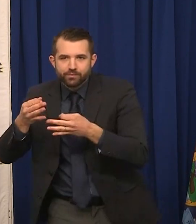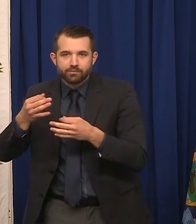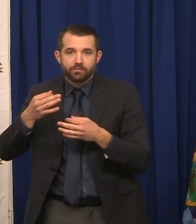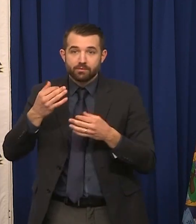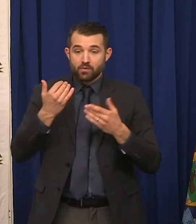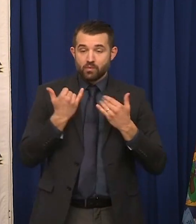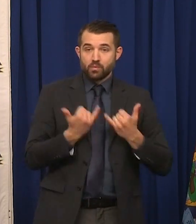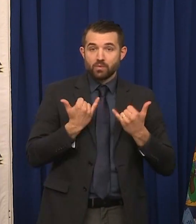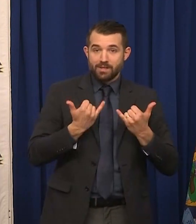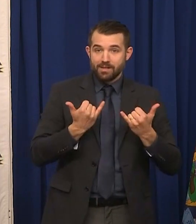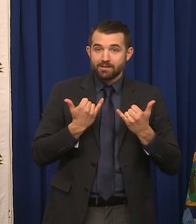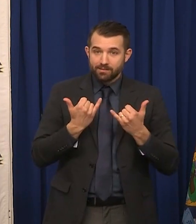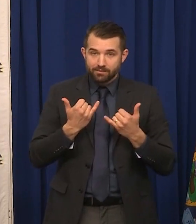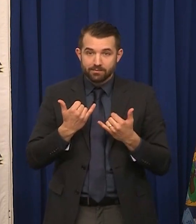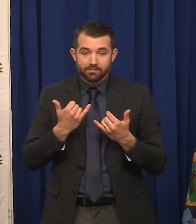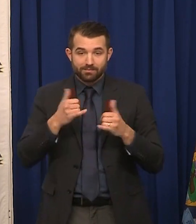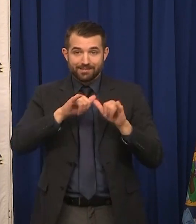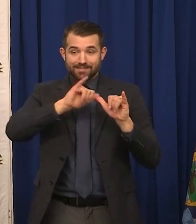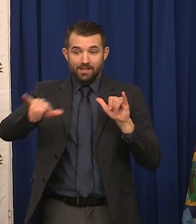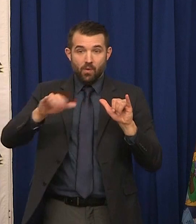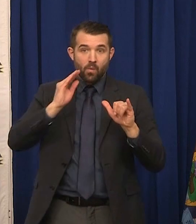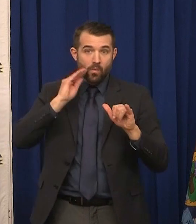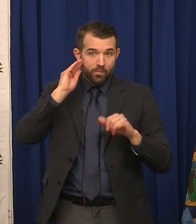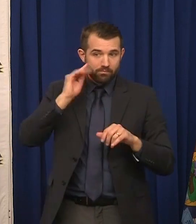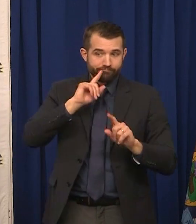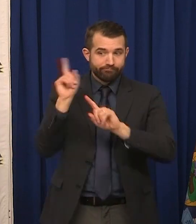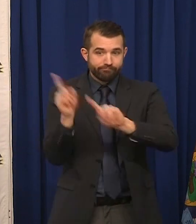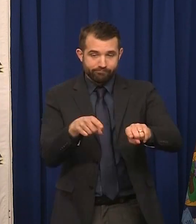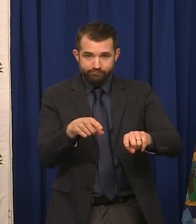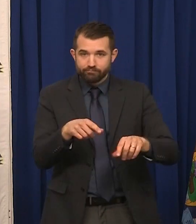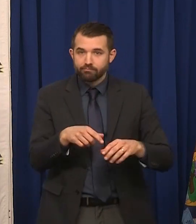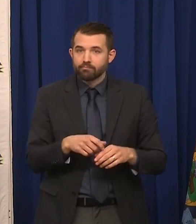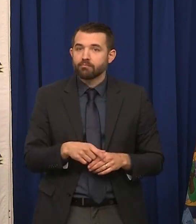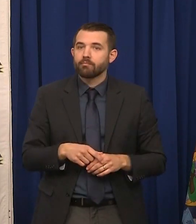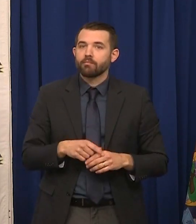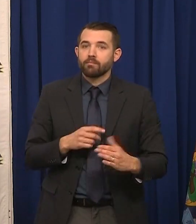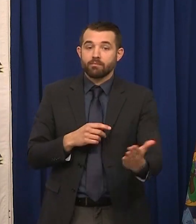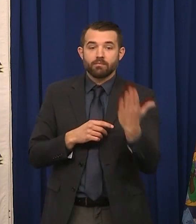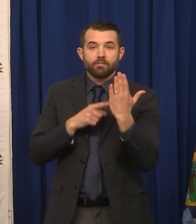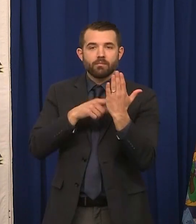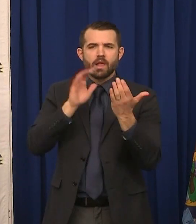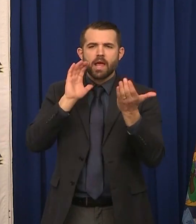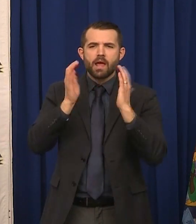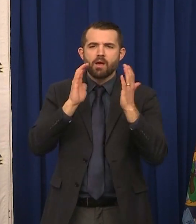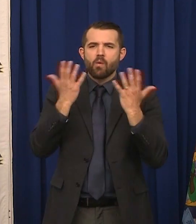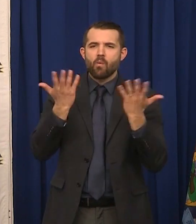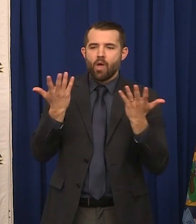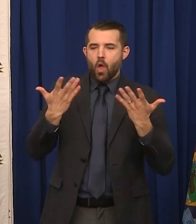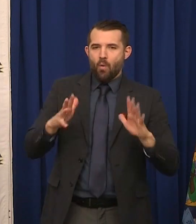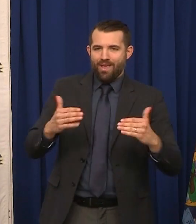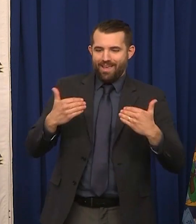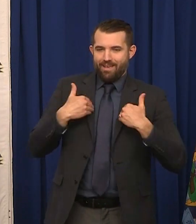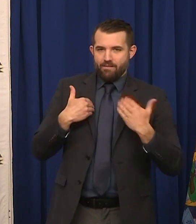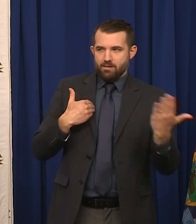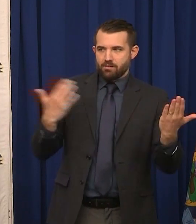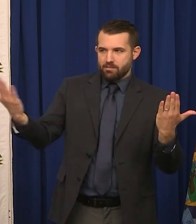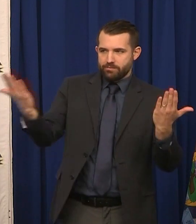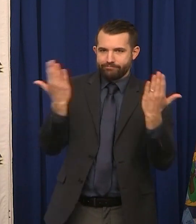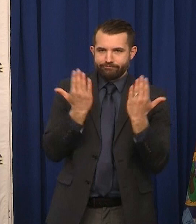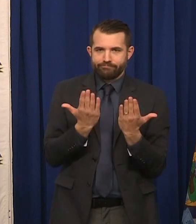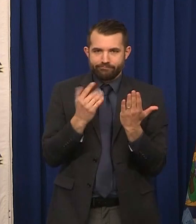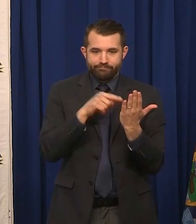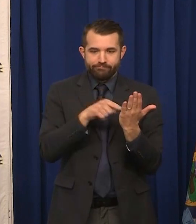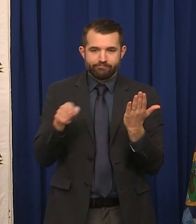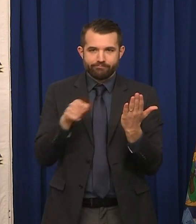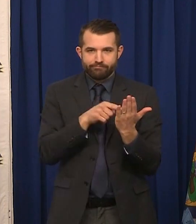stage, we have to evaluate them against the orders that are already in place. For example, Dustin's question, I'm kidding, Joe's